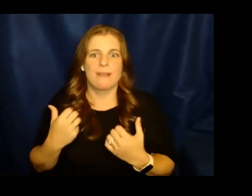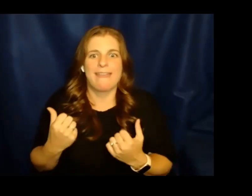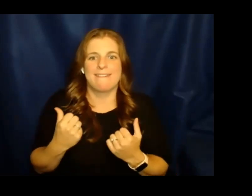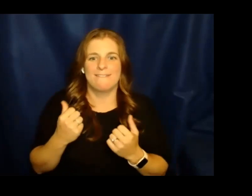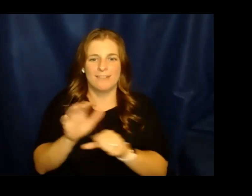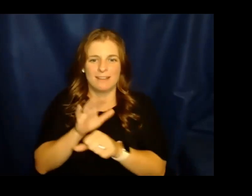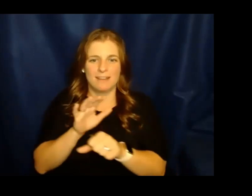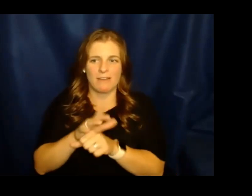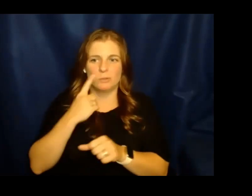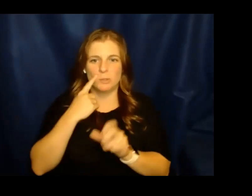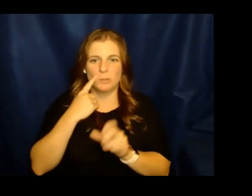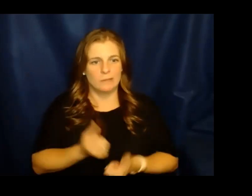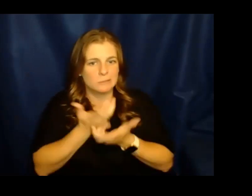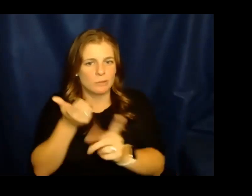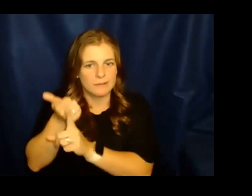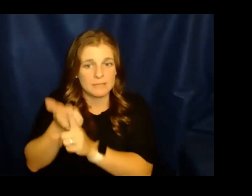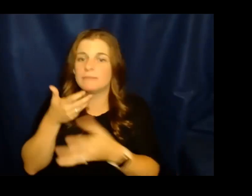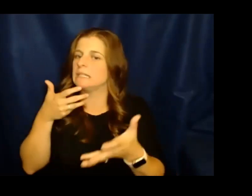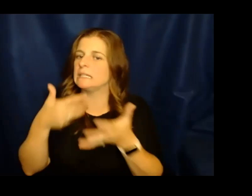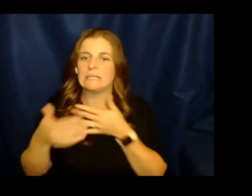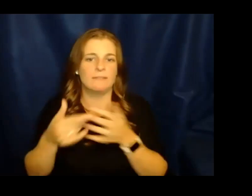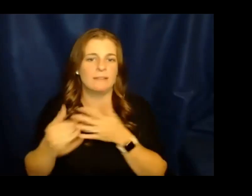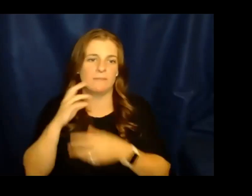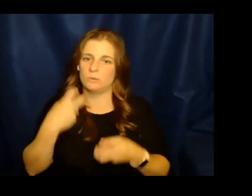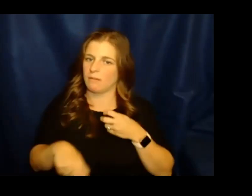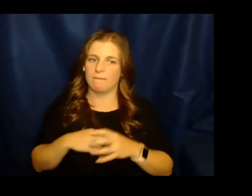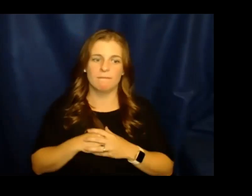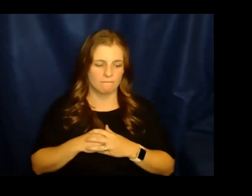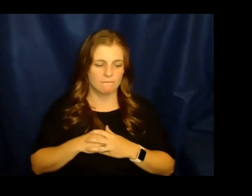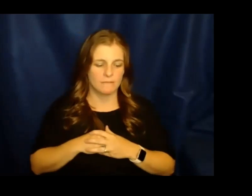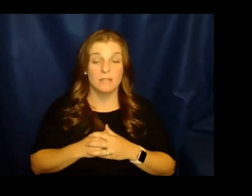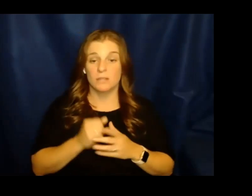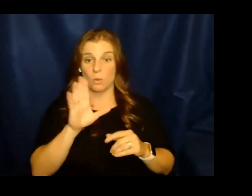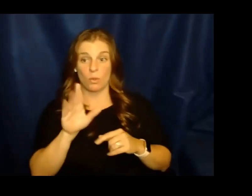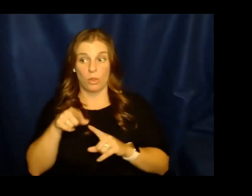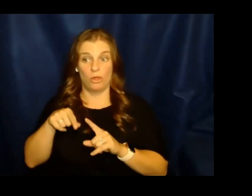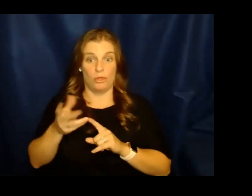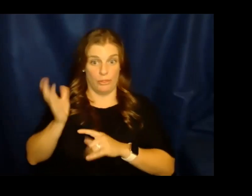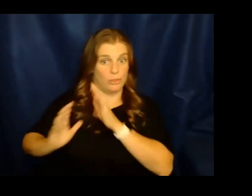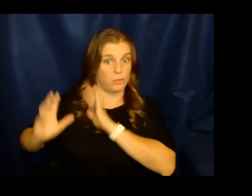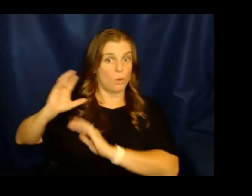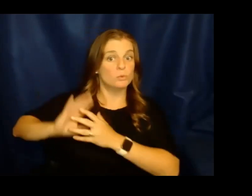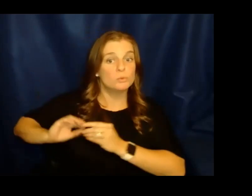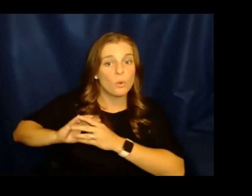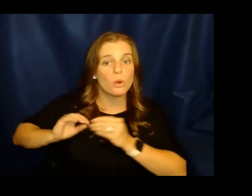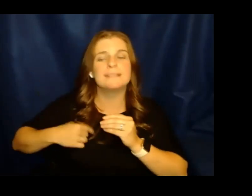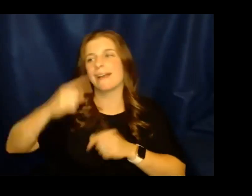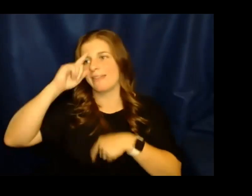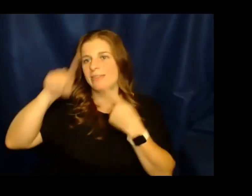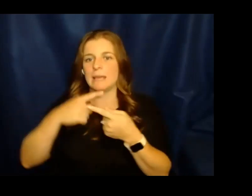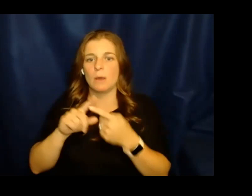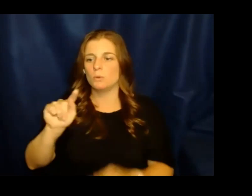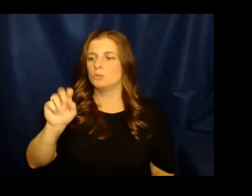despite grave obstacles. And when I think of those stories, I think of the stories of Toni